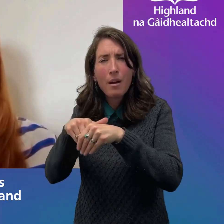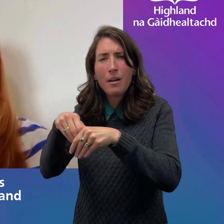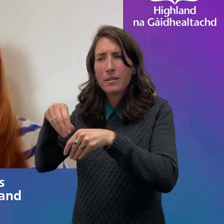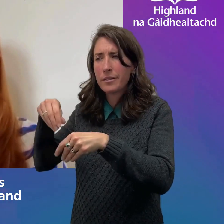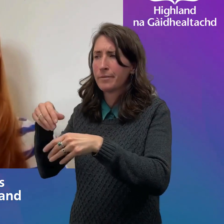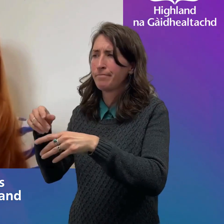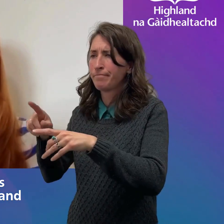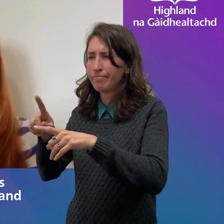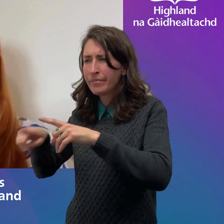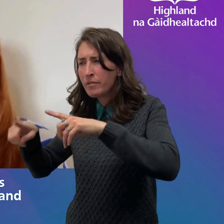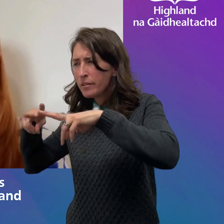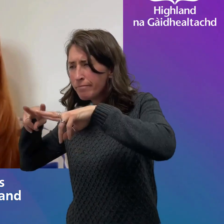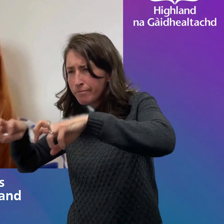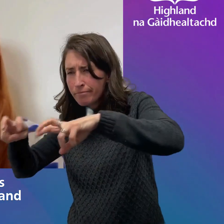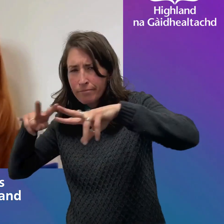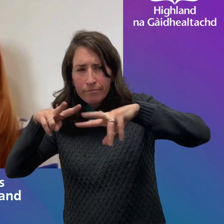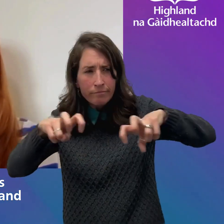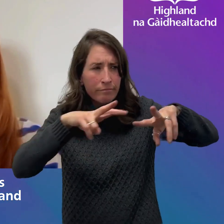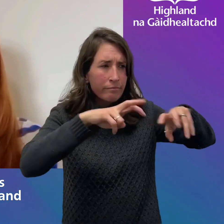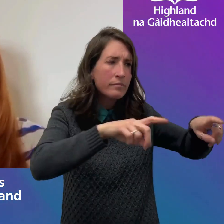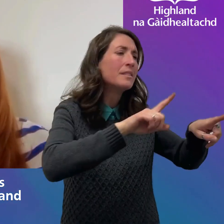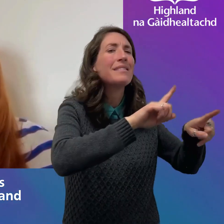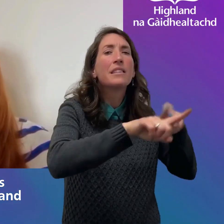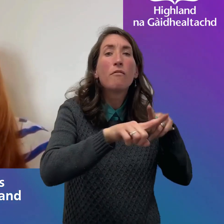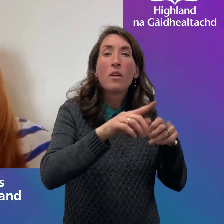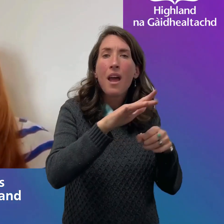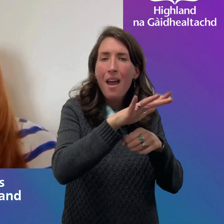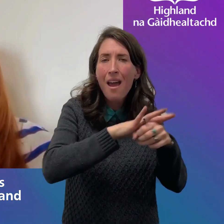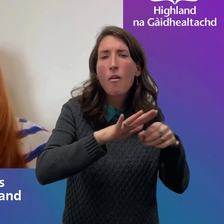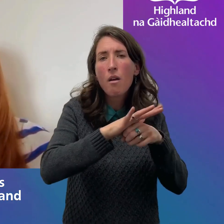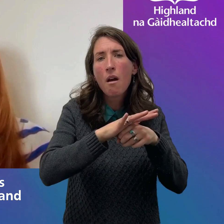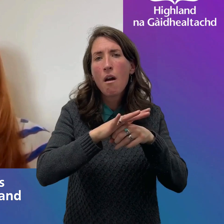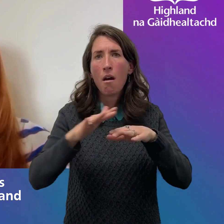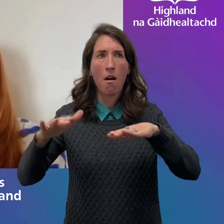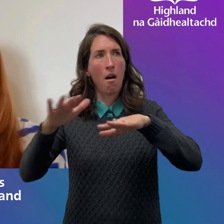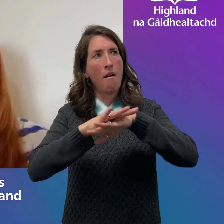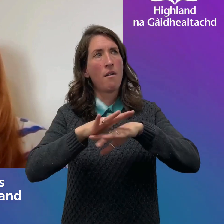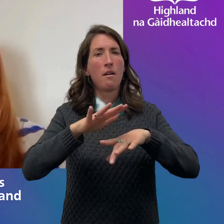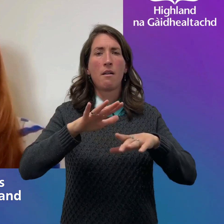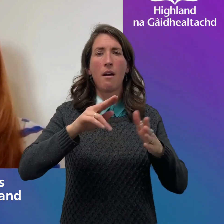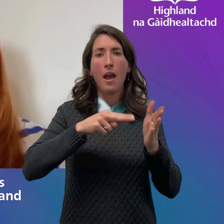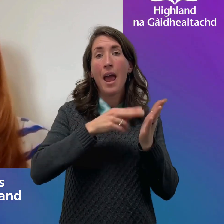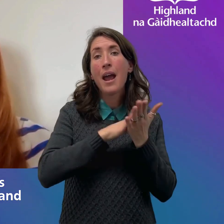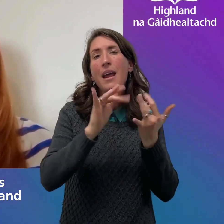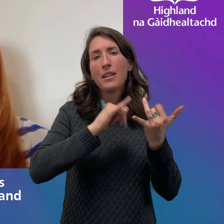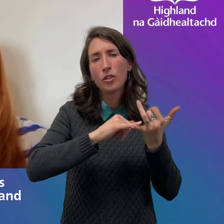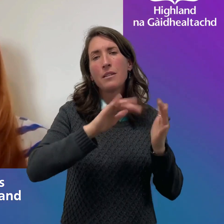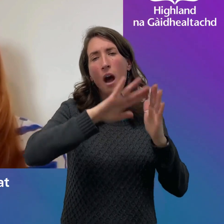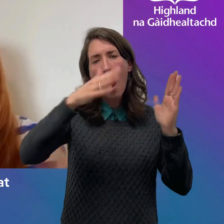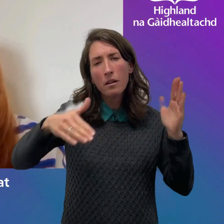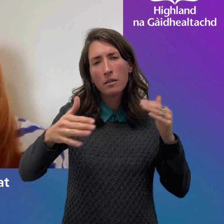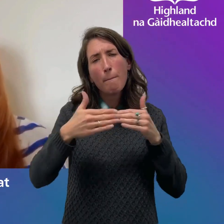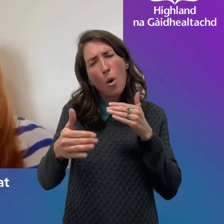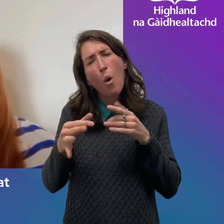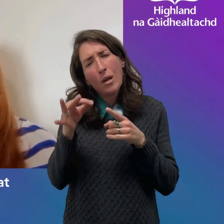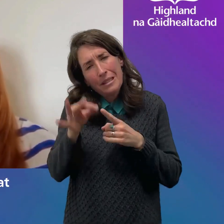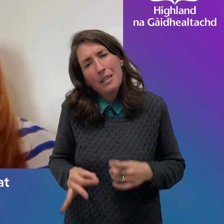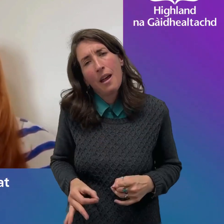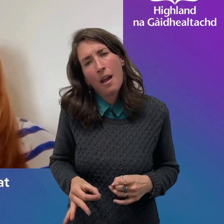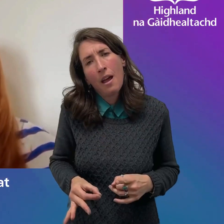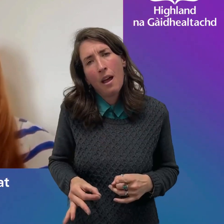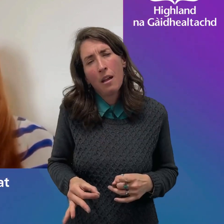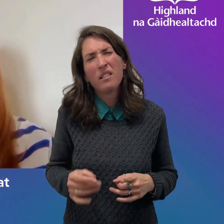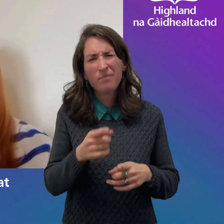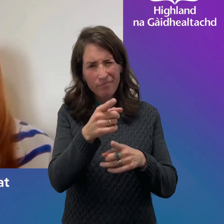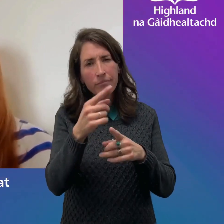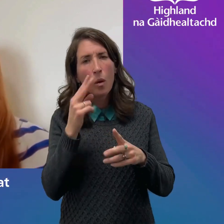board to scrutinise different areas of performance for NHS Highland in more detail and you get a flavour of